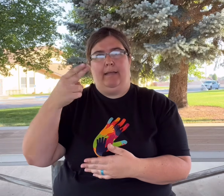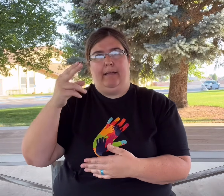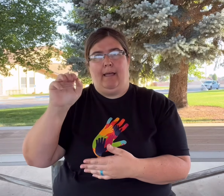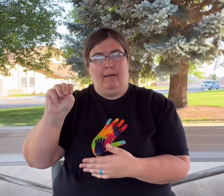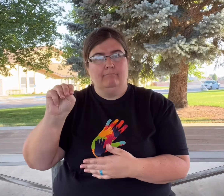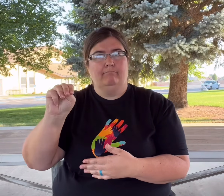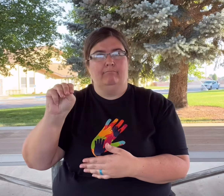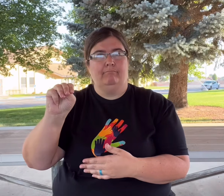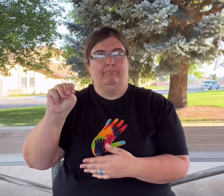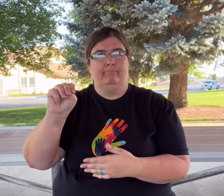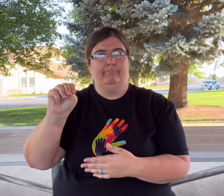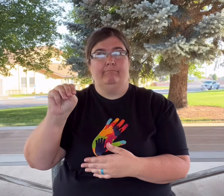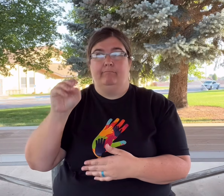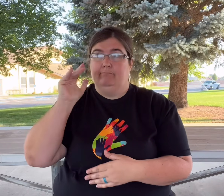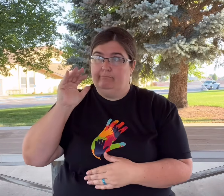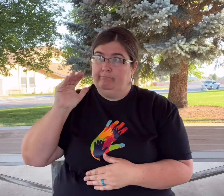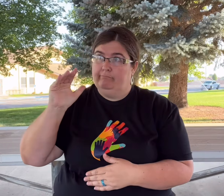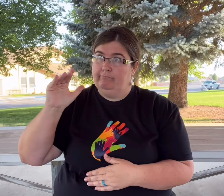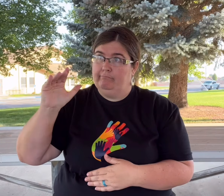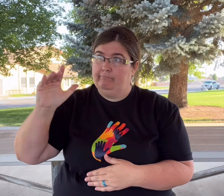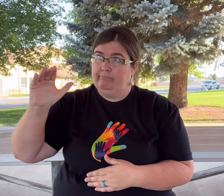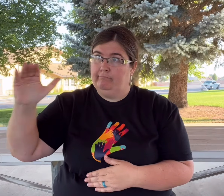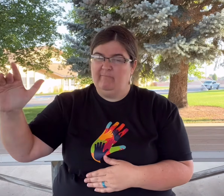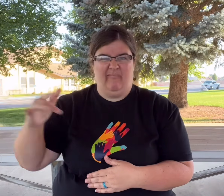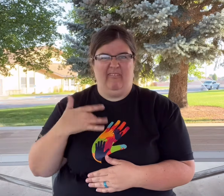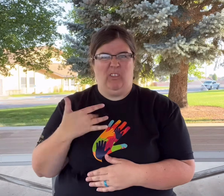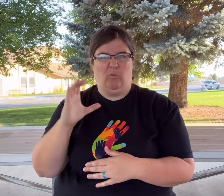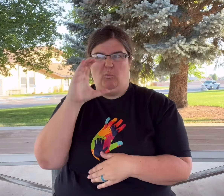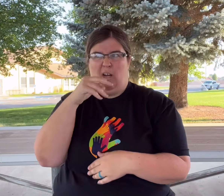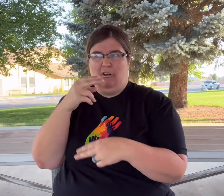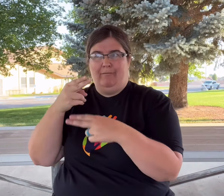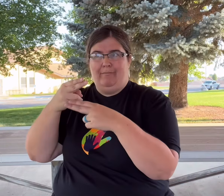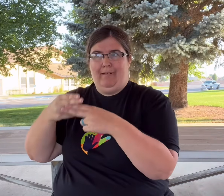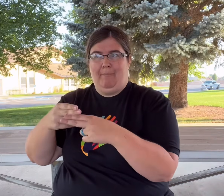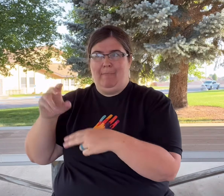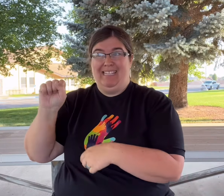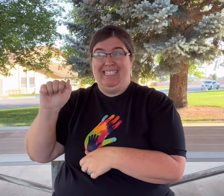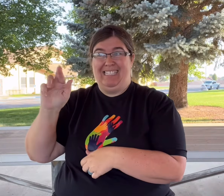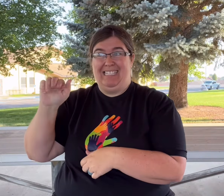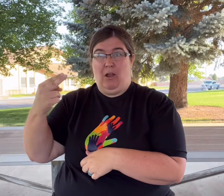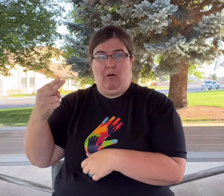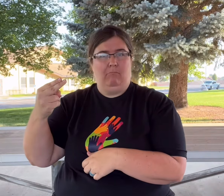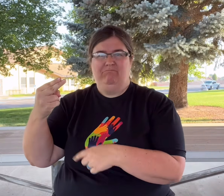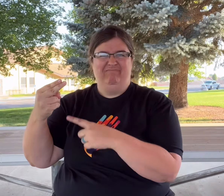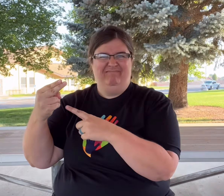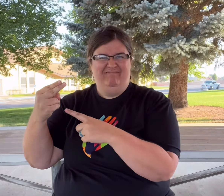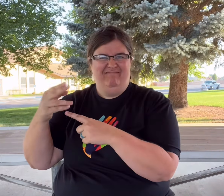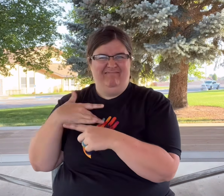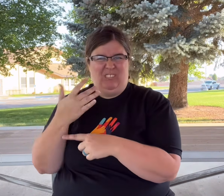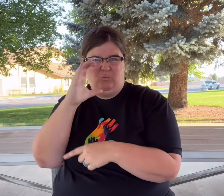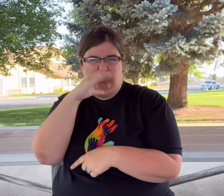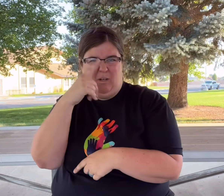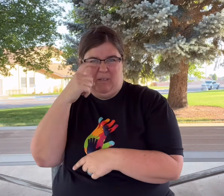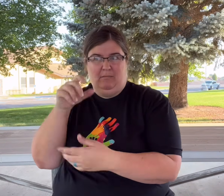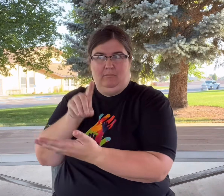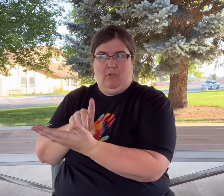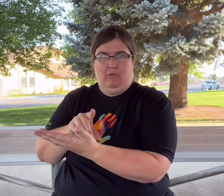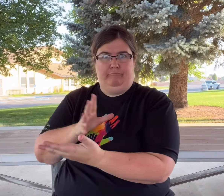example, it could be a long name to fingerspell each time, and it would feel super strange to refer to her as Sarah because she's a doctor and it's a